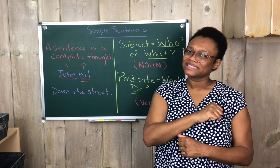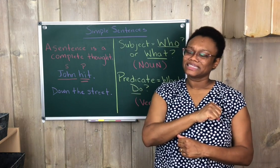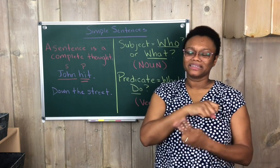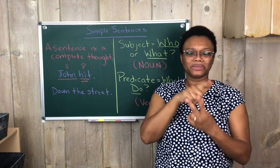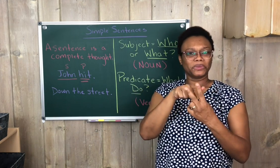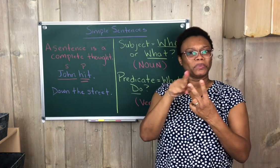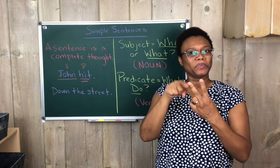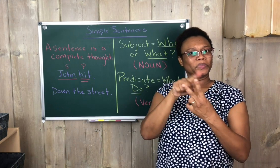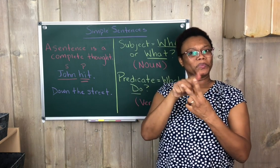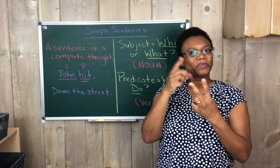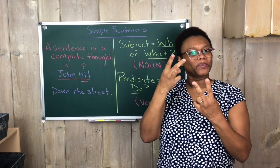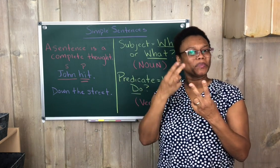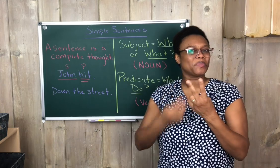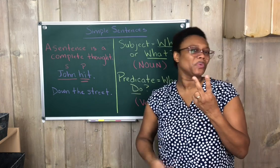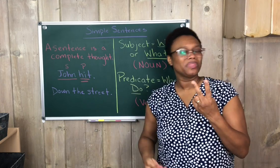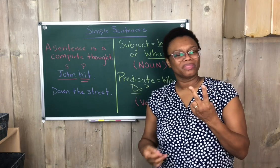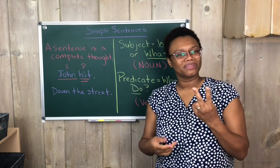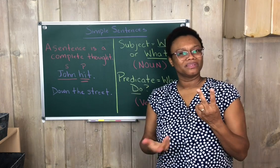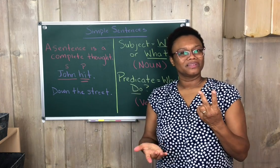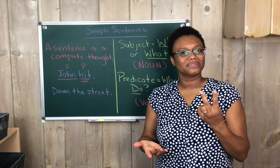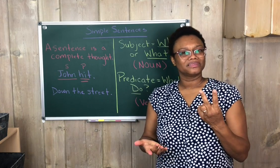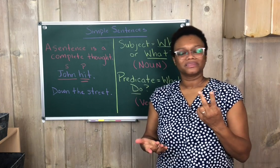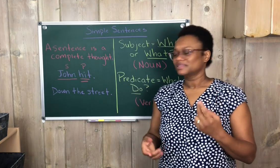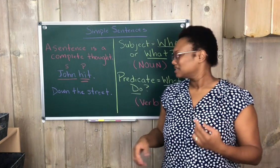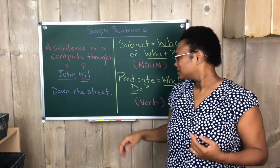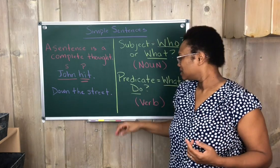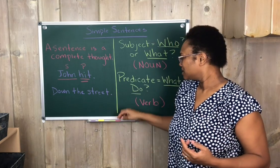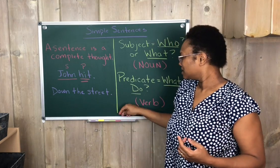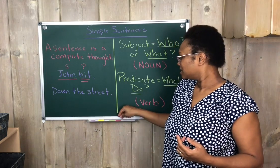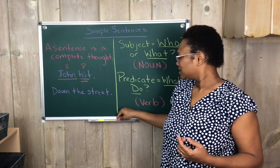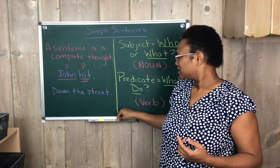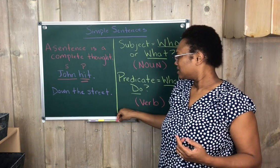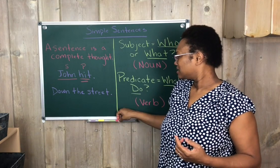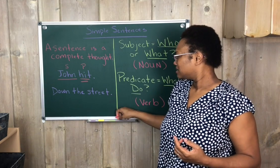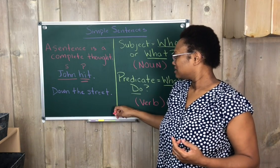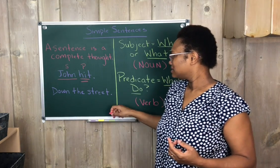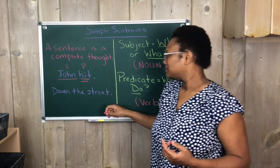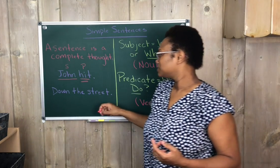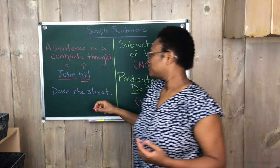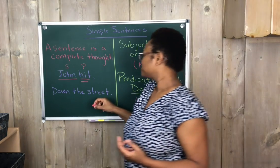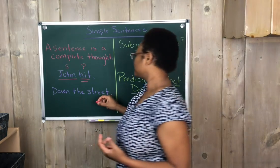It seems to be missing both.